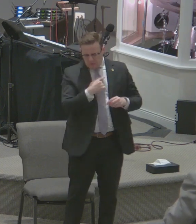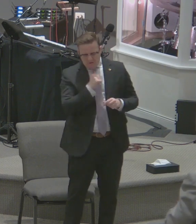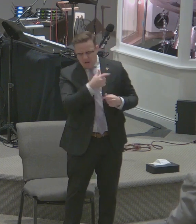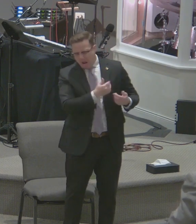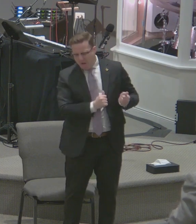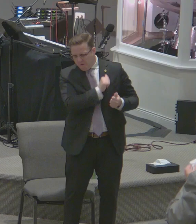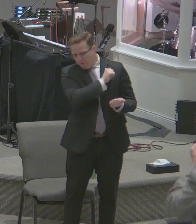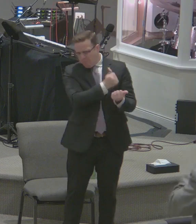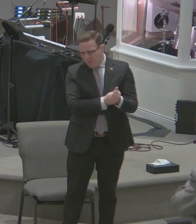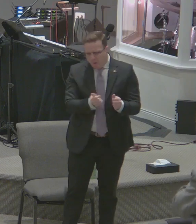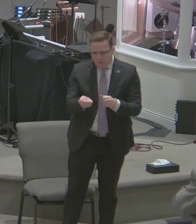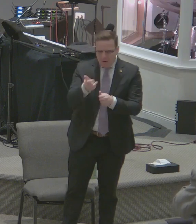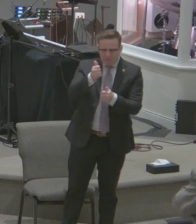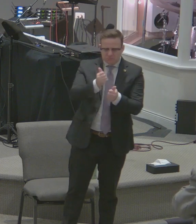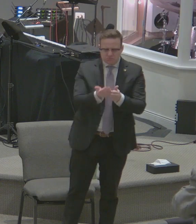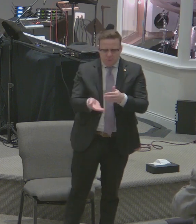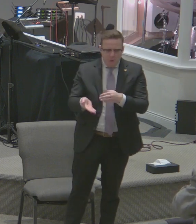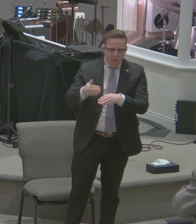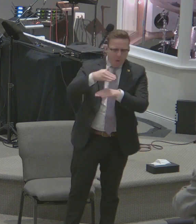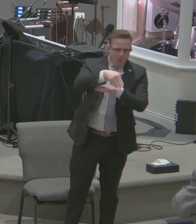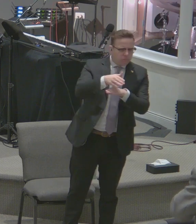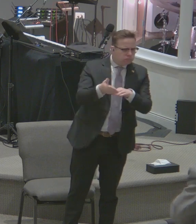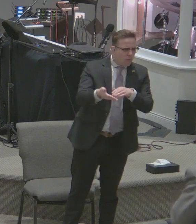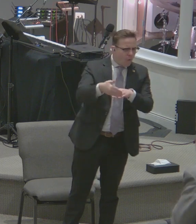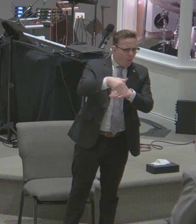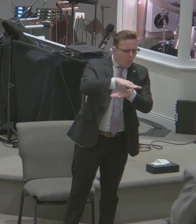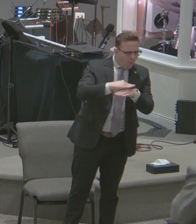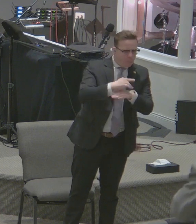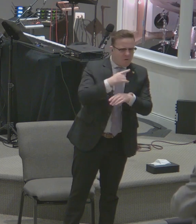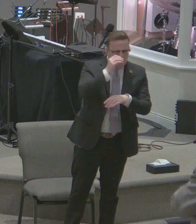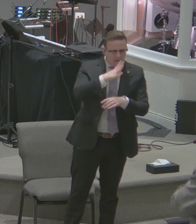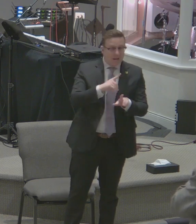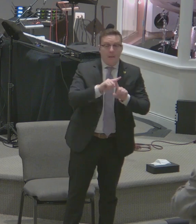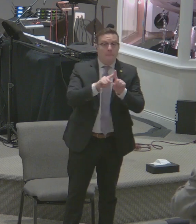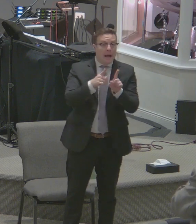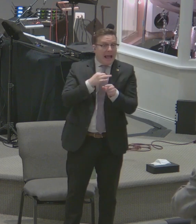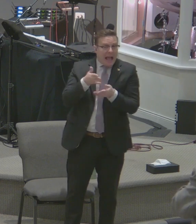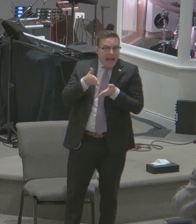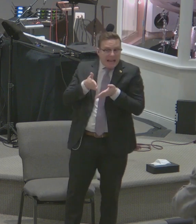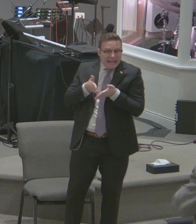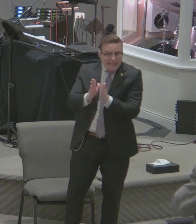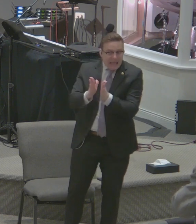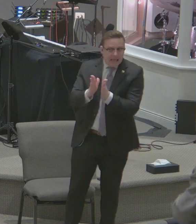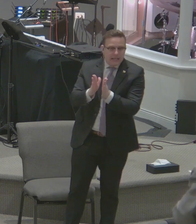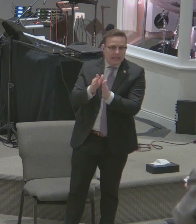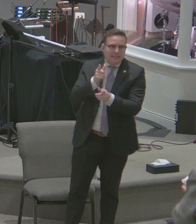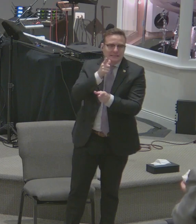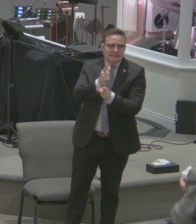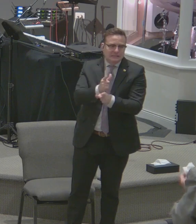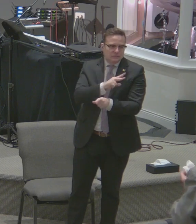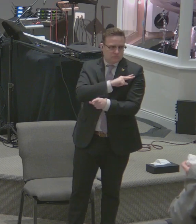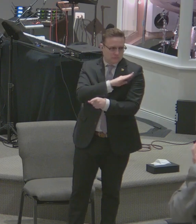man. No, but you know what? I have let her speak into my life.